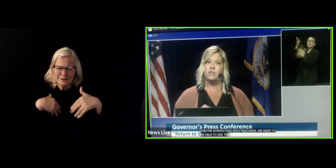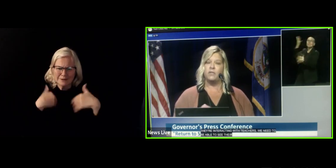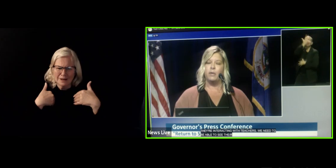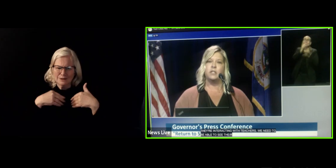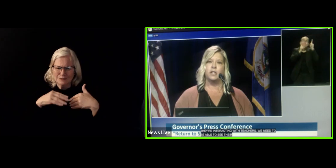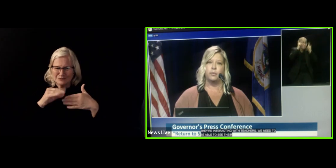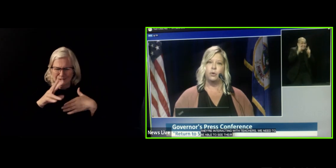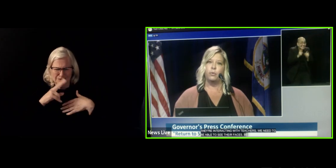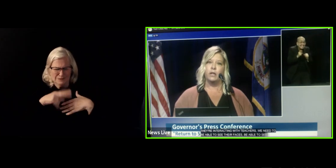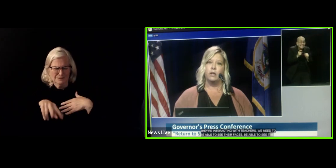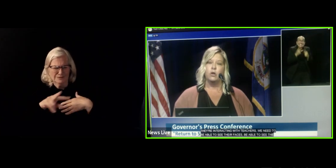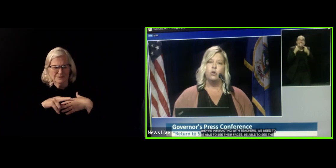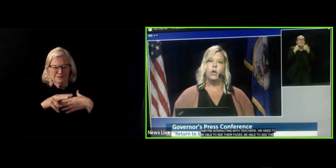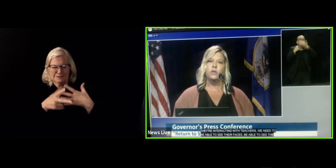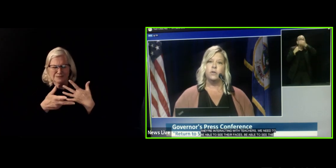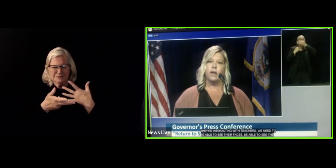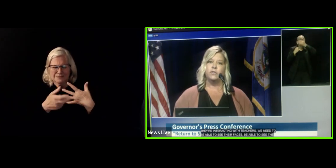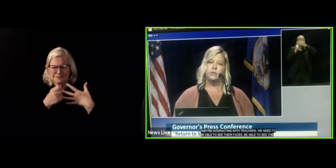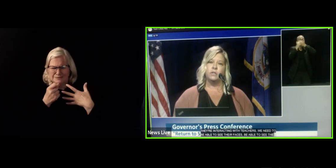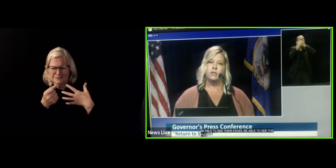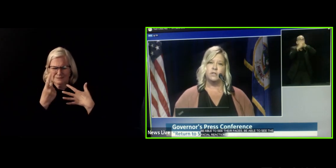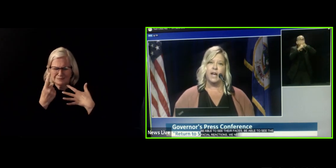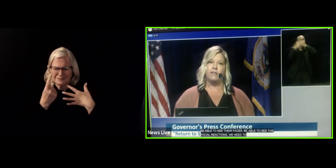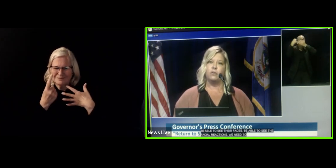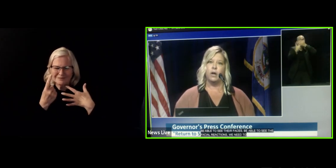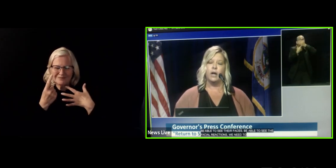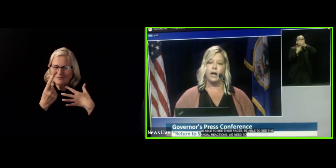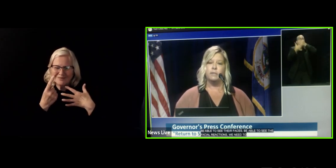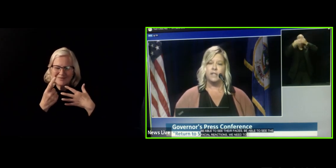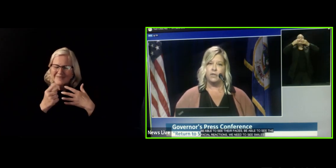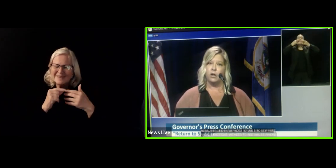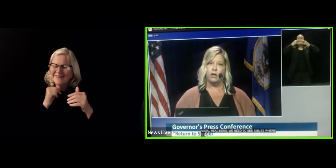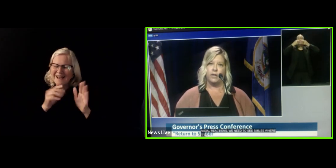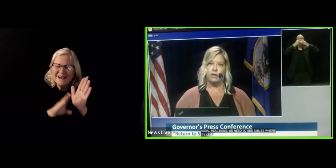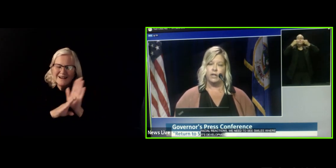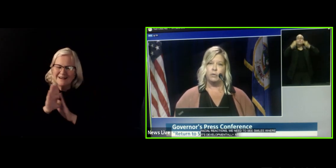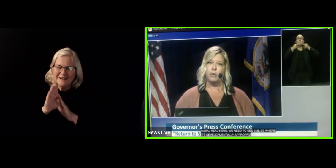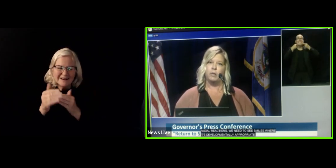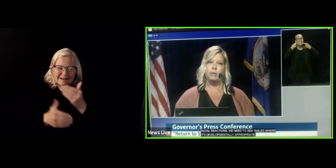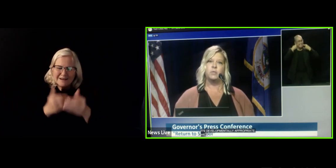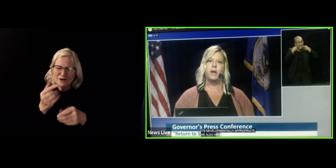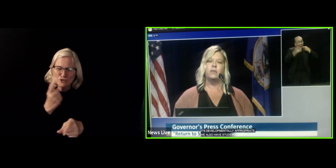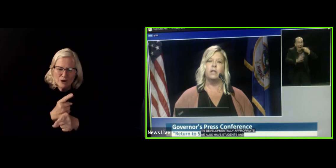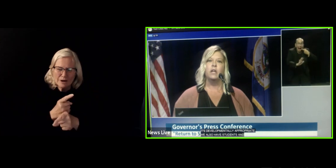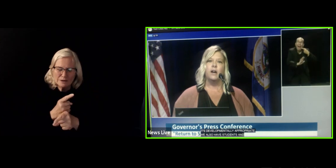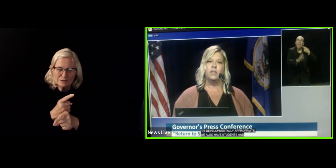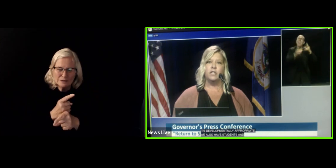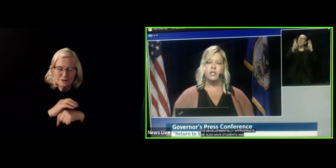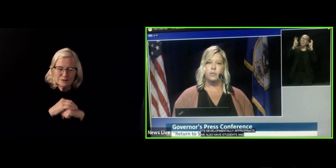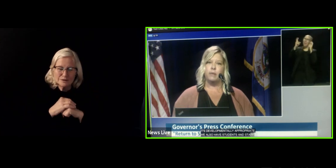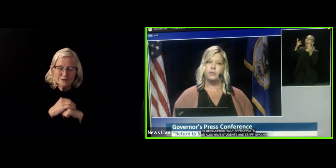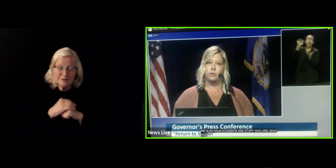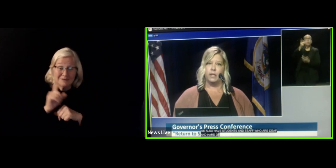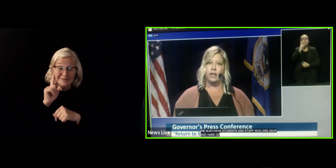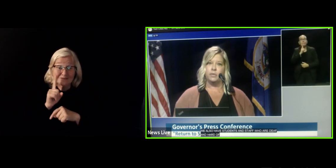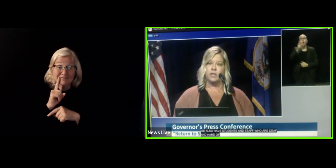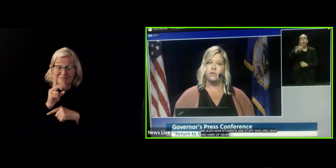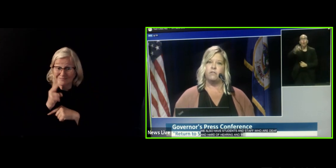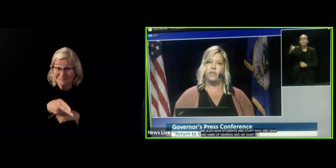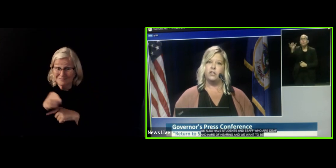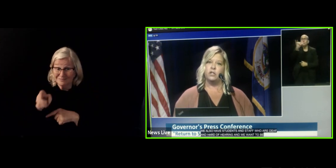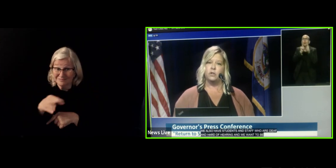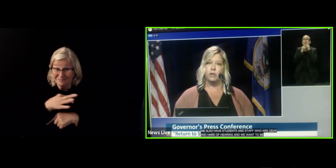it's developmentally appropriate. We also have students and staff who are deaf and hard of hearing, and we want to be respectful of the need to be able to read lips.